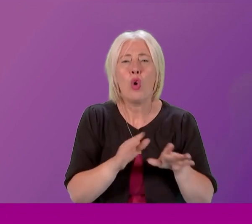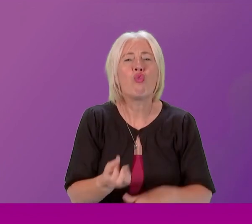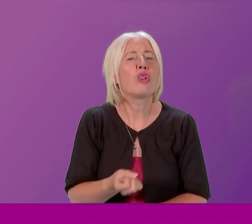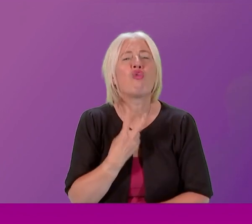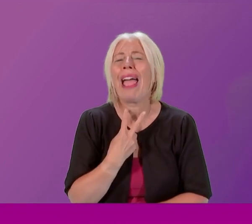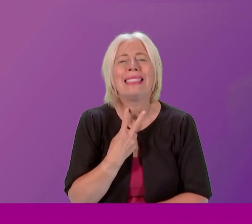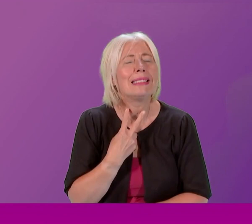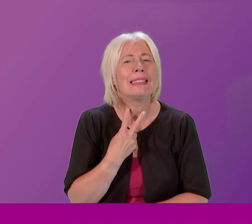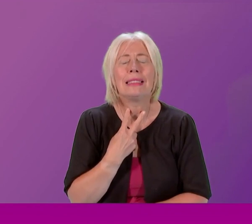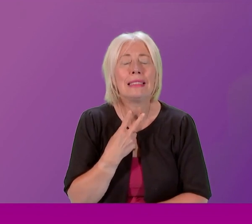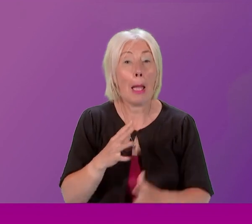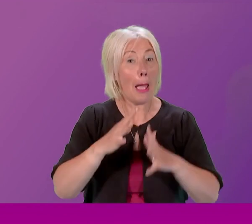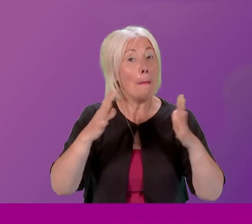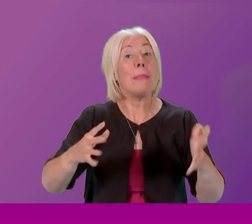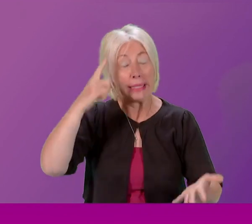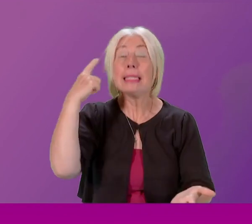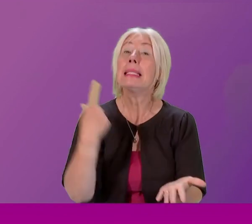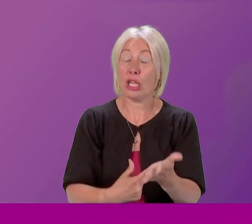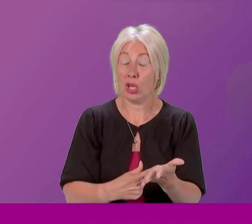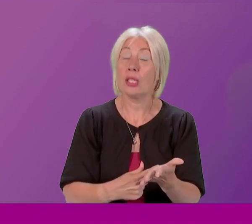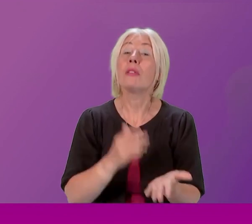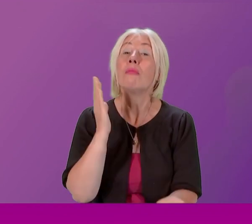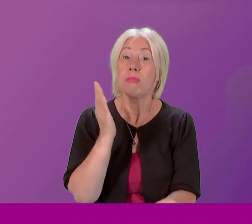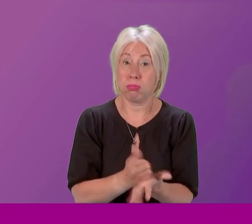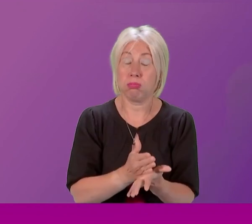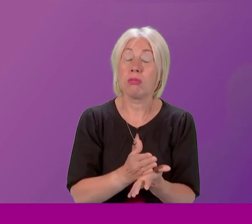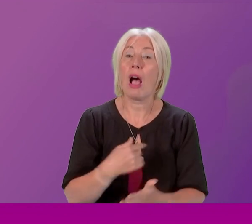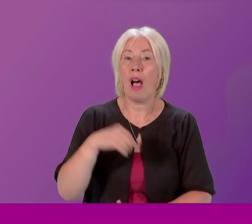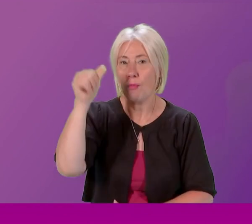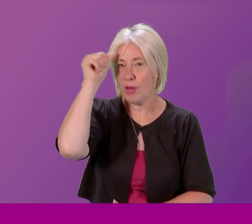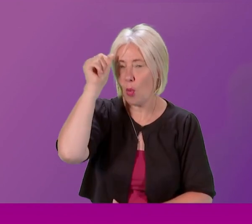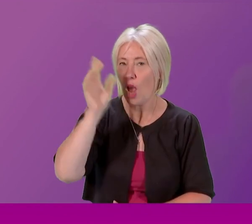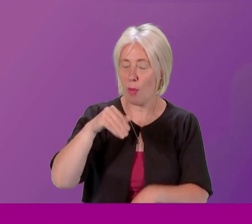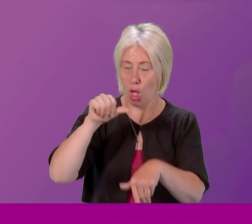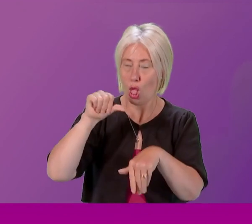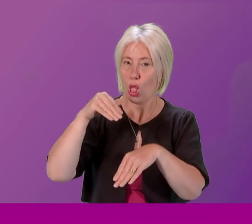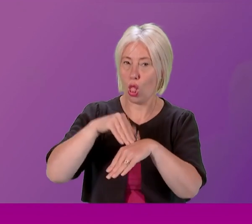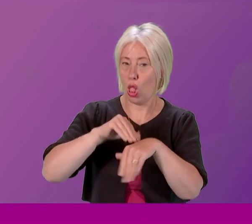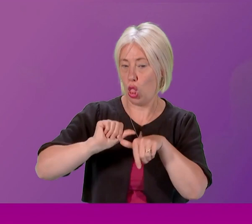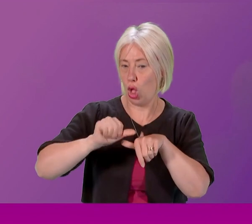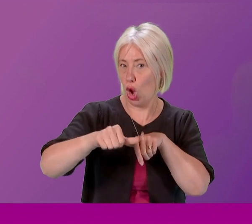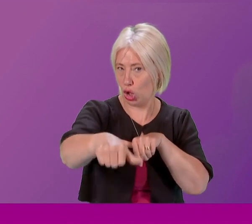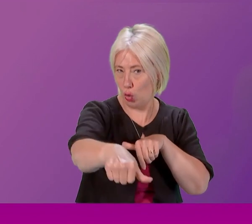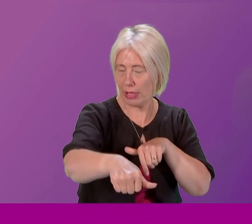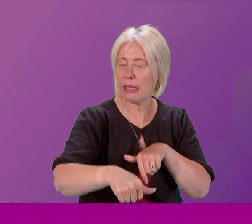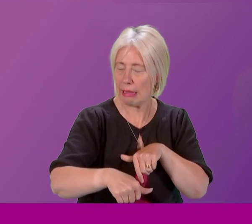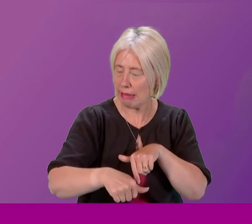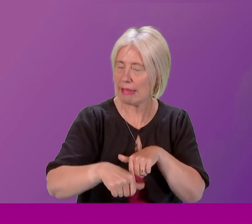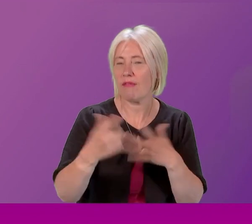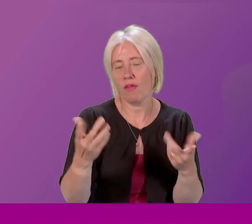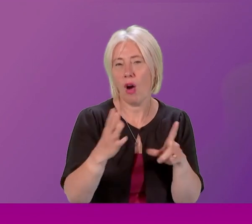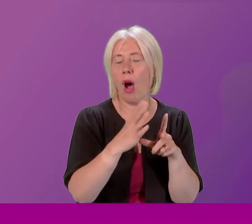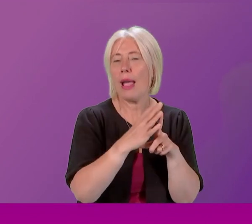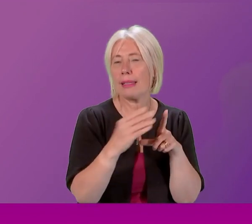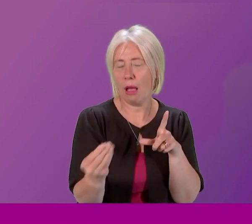regrets. Big decisions have been made whereby I've been very aware of the consequences. So an example of that